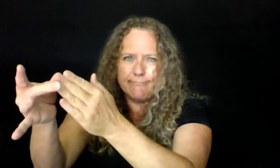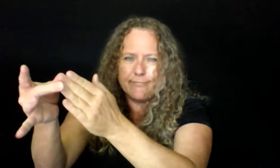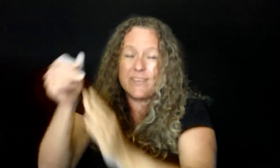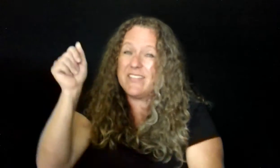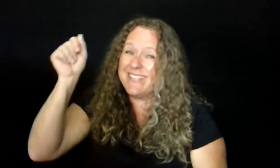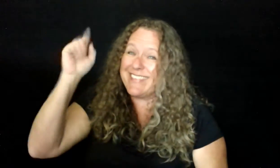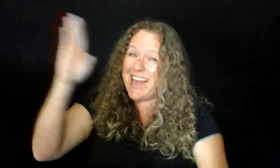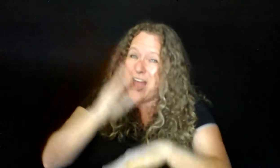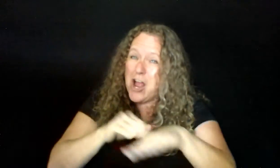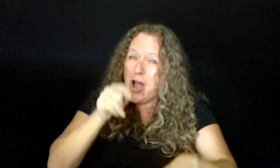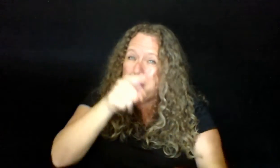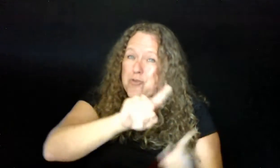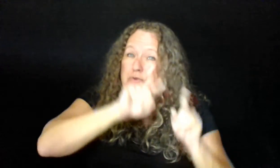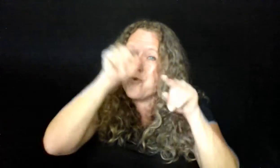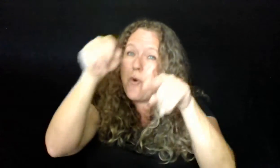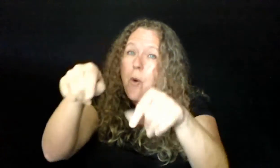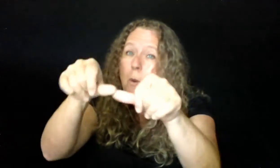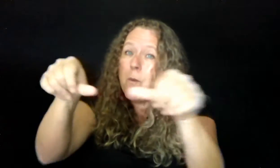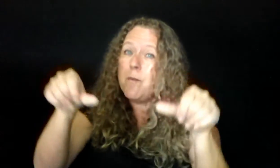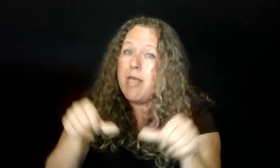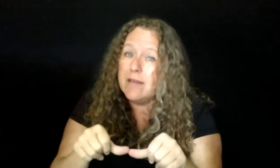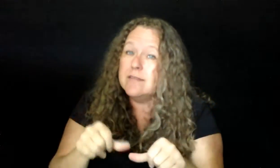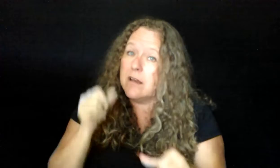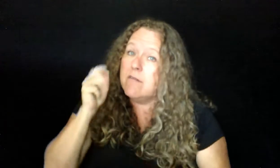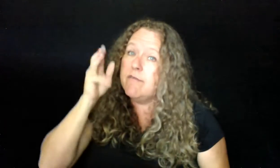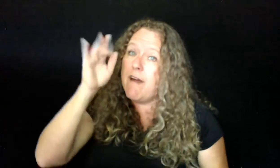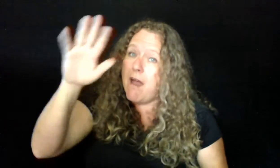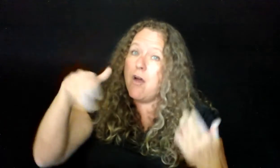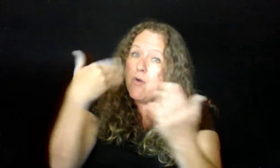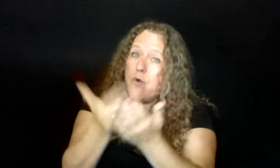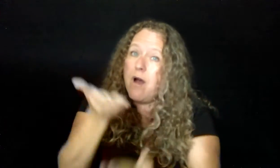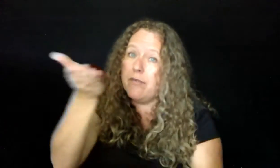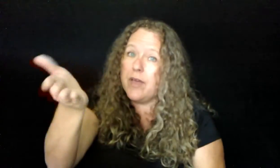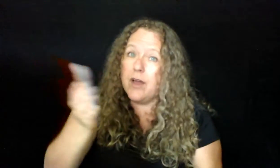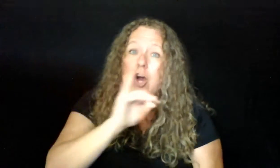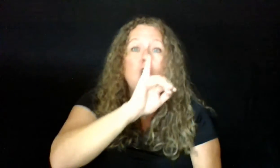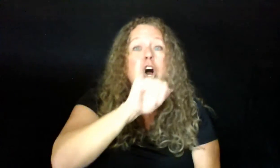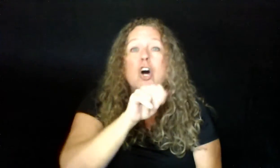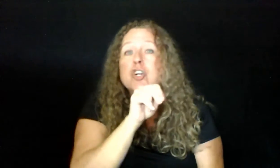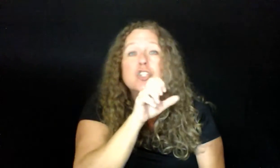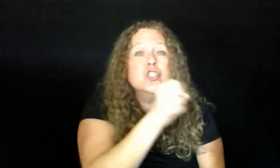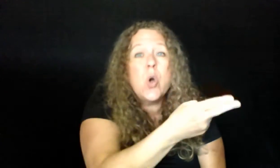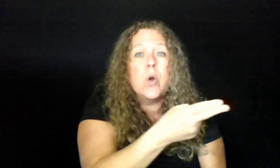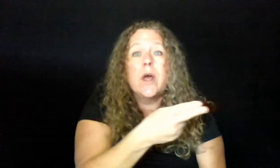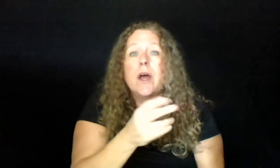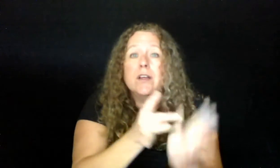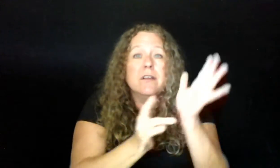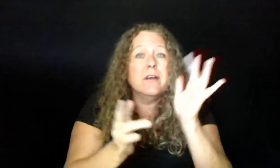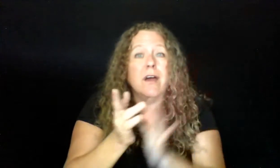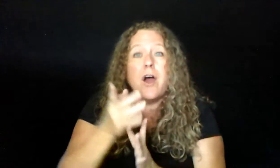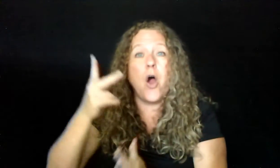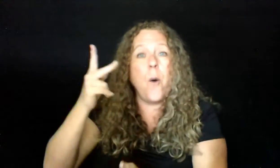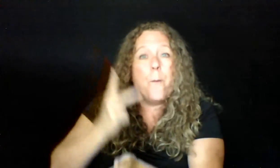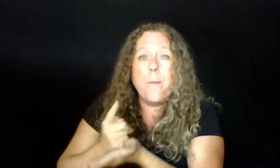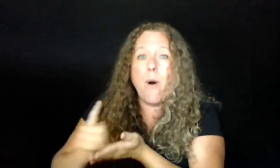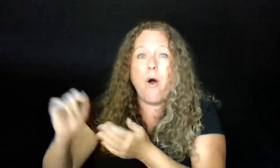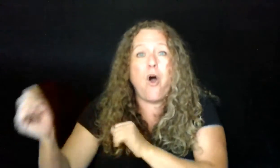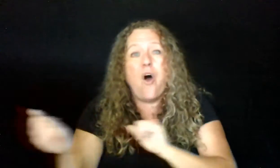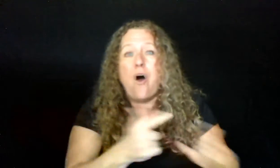somewhere, we're going to get there eventually. Jonah, Jesus, and Paul all experienced this. We may resist and we may struggle, but we will eventually